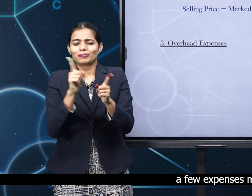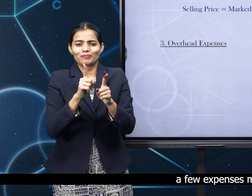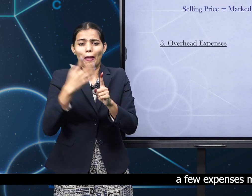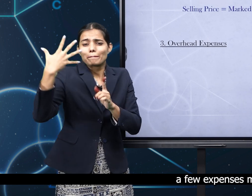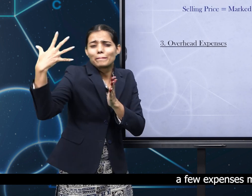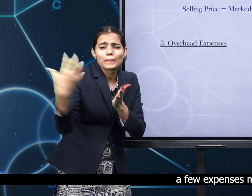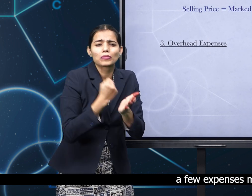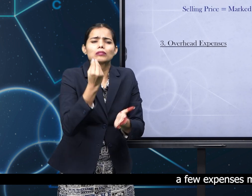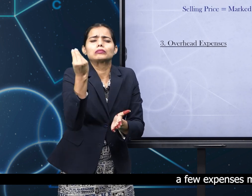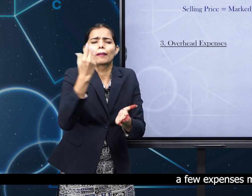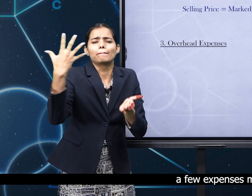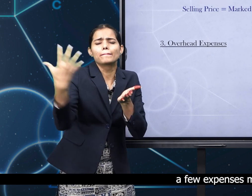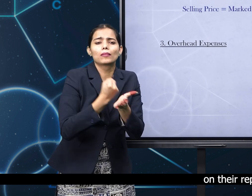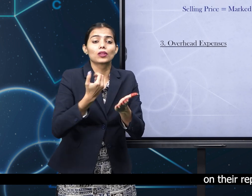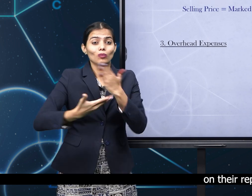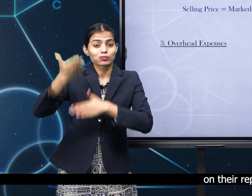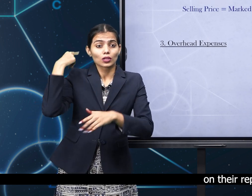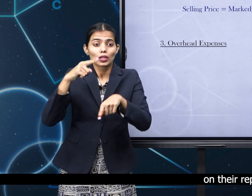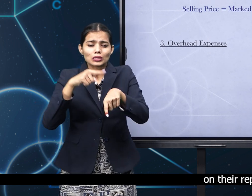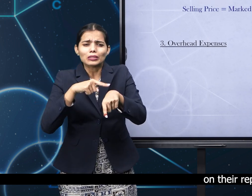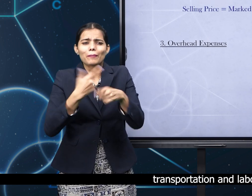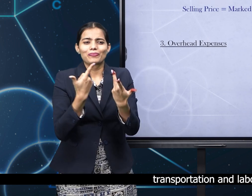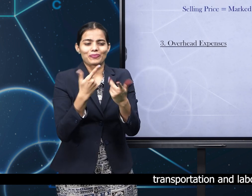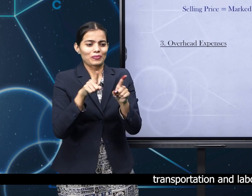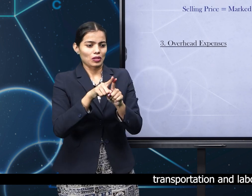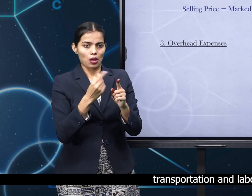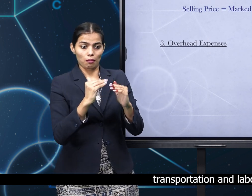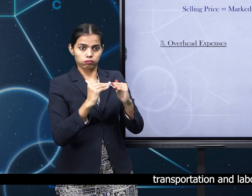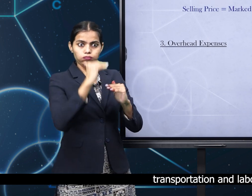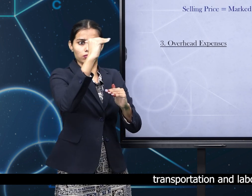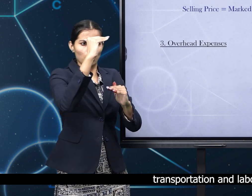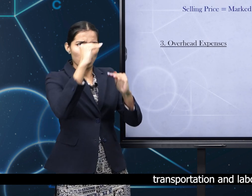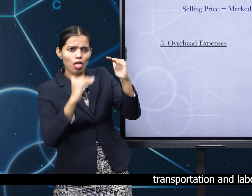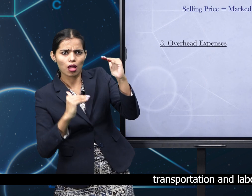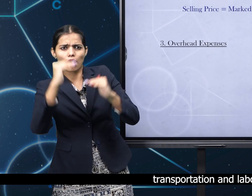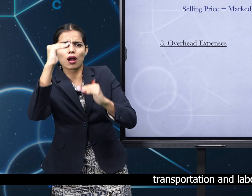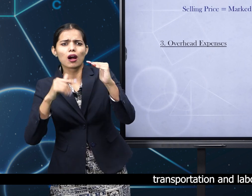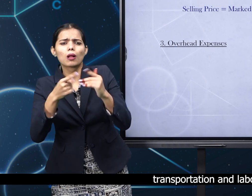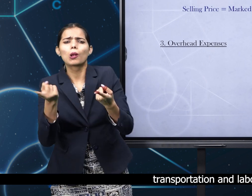expenses may happen on their repairs, transportation and labor charges, etc.